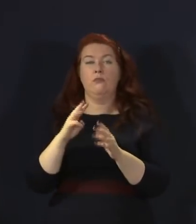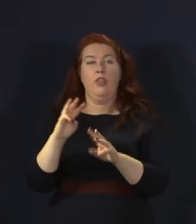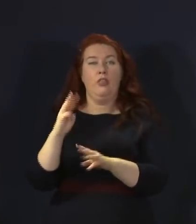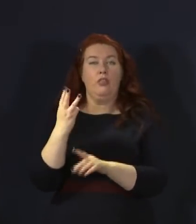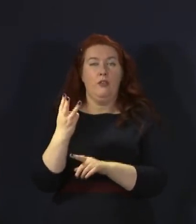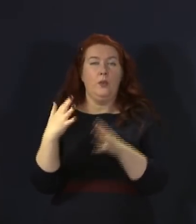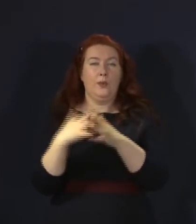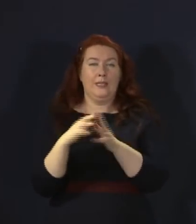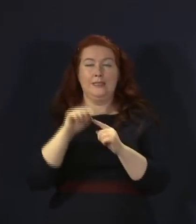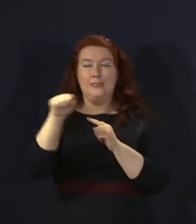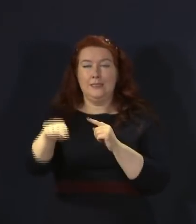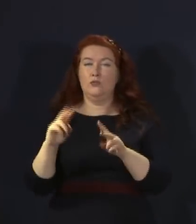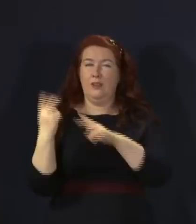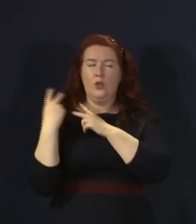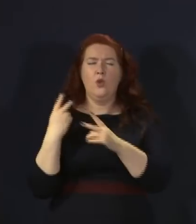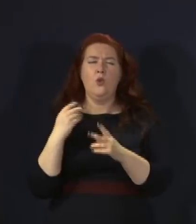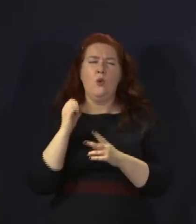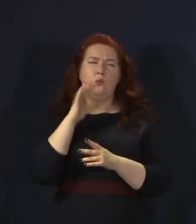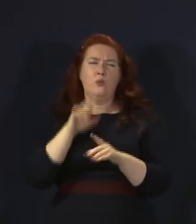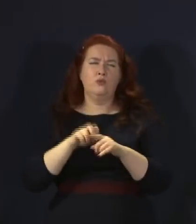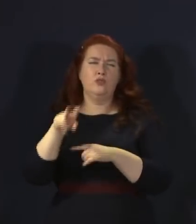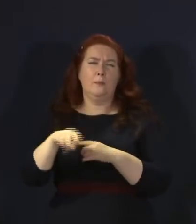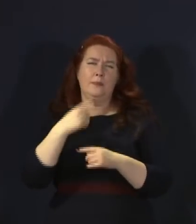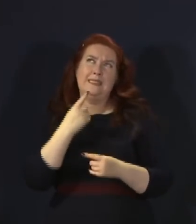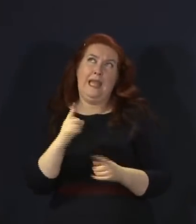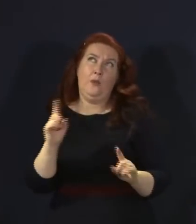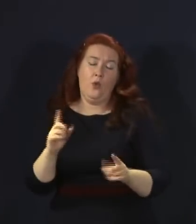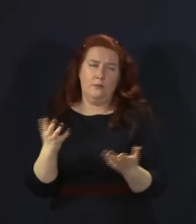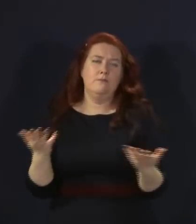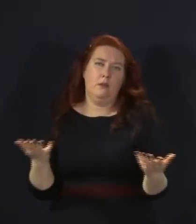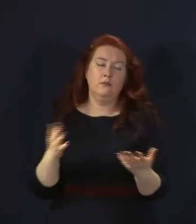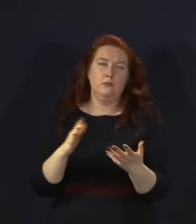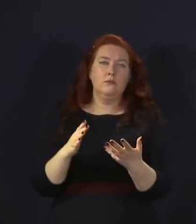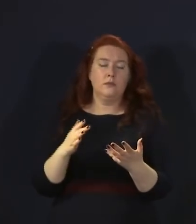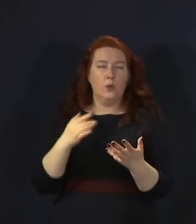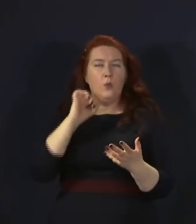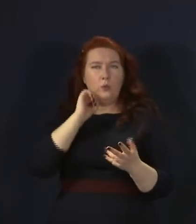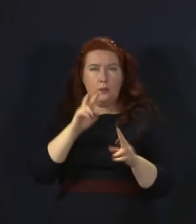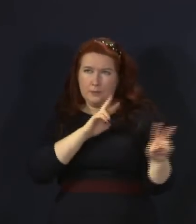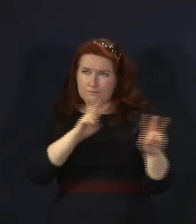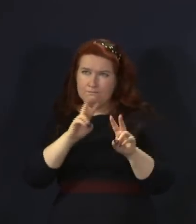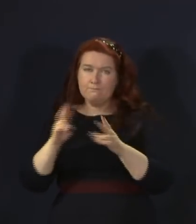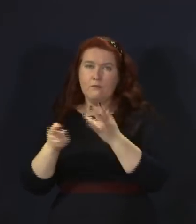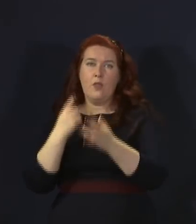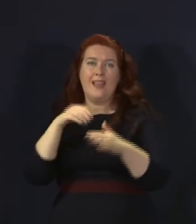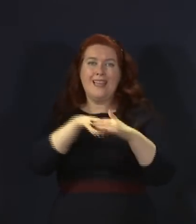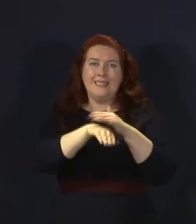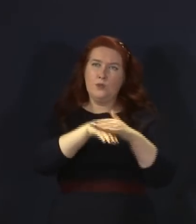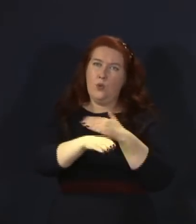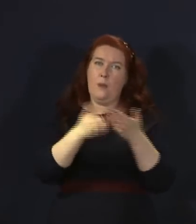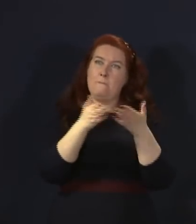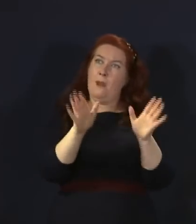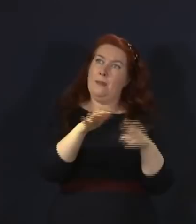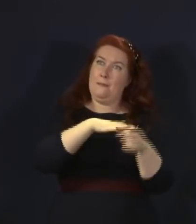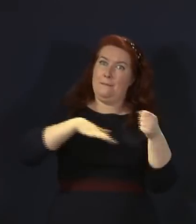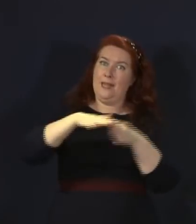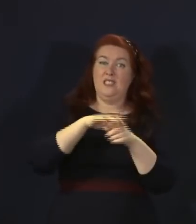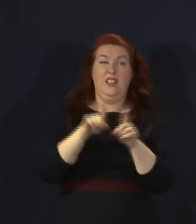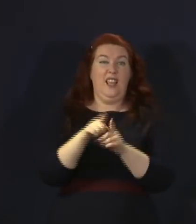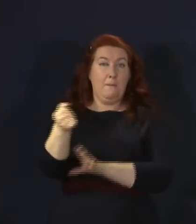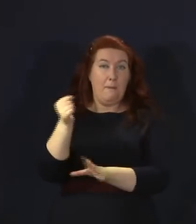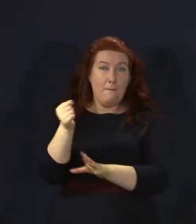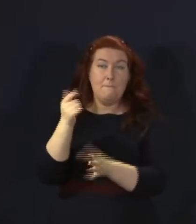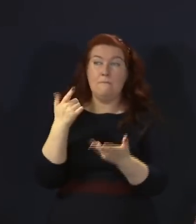I'm not going to preempt what that will say, but we will be looking at other indoor public places, which includes pubs